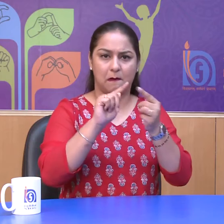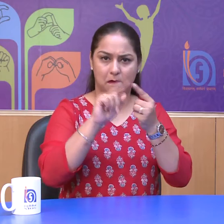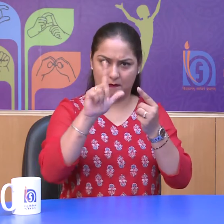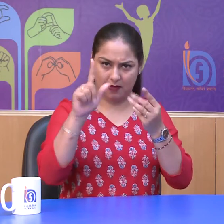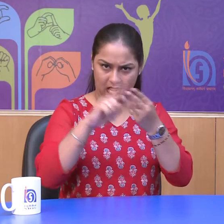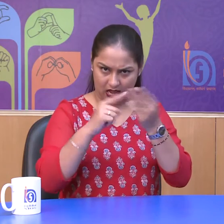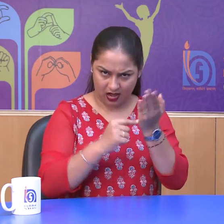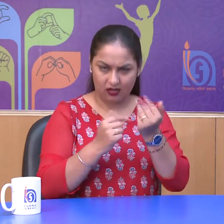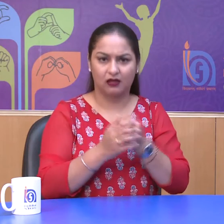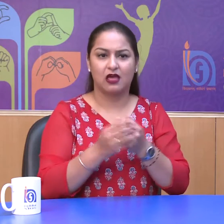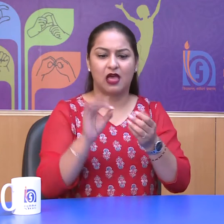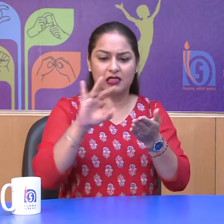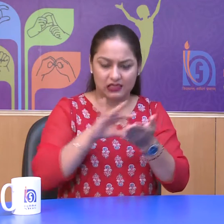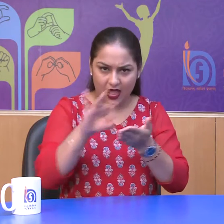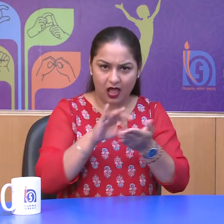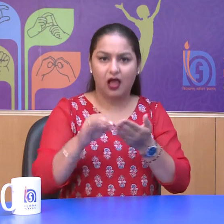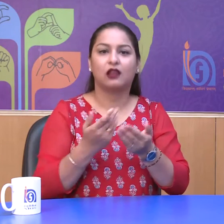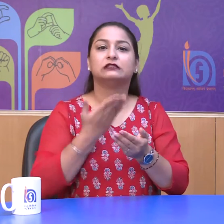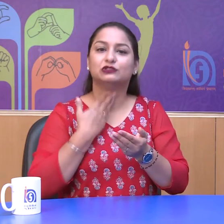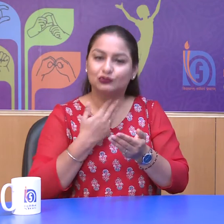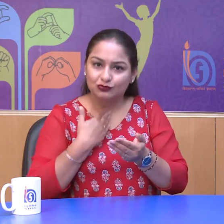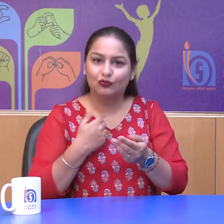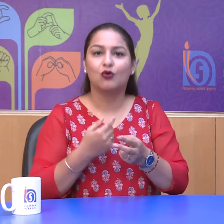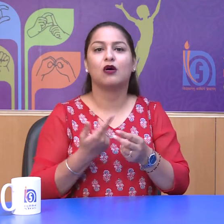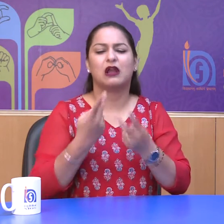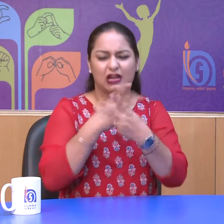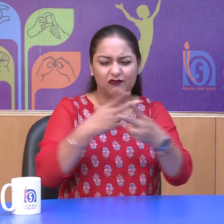seeds, cotton, sugarcane, and indigo.